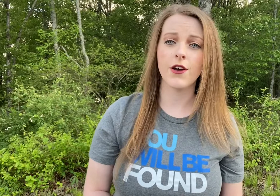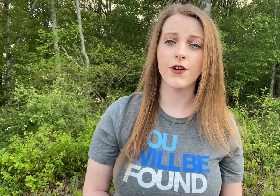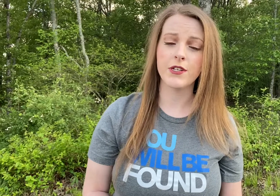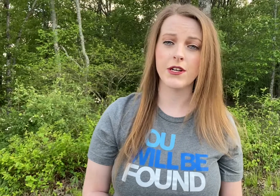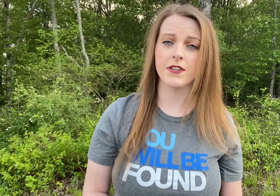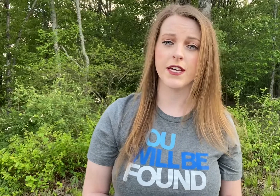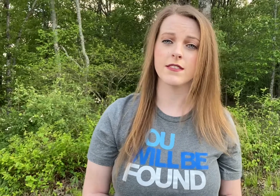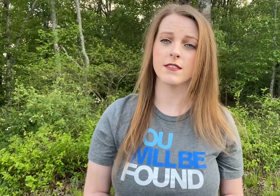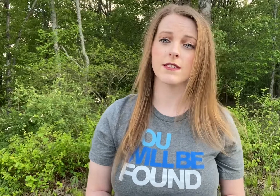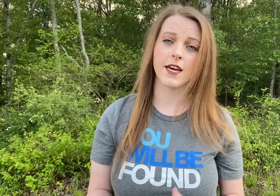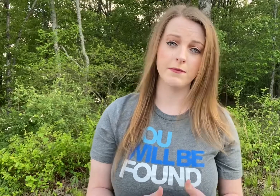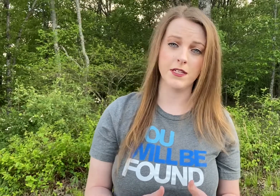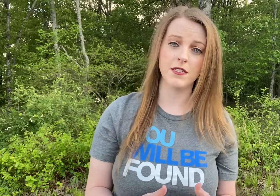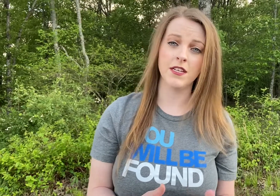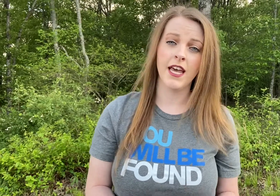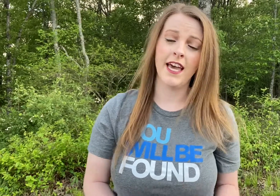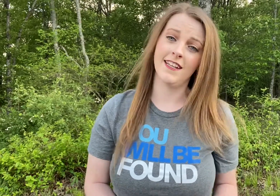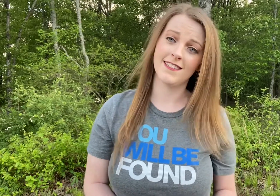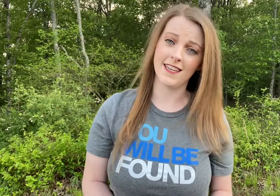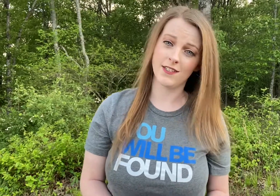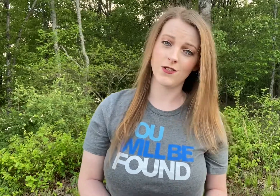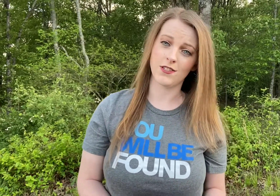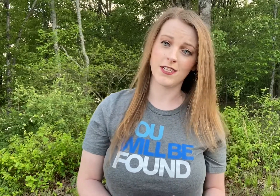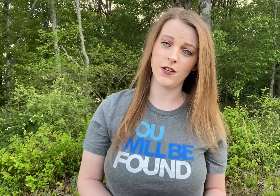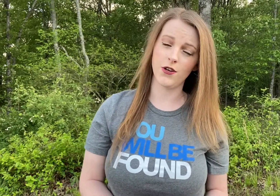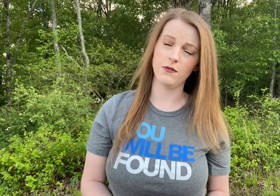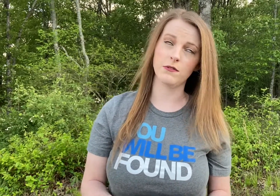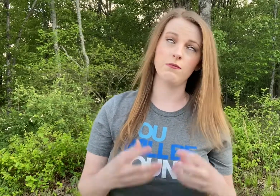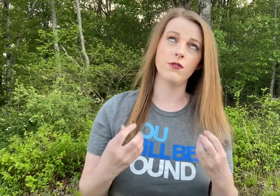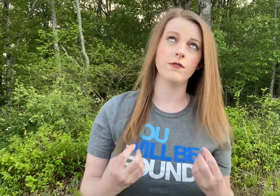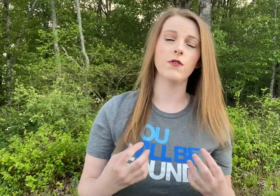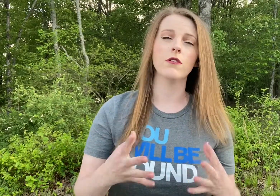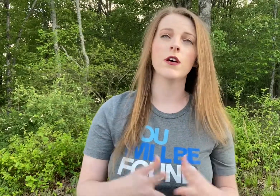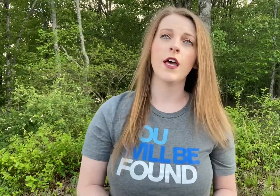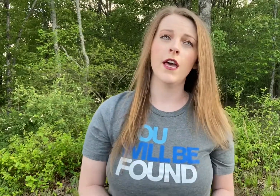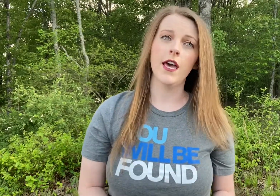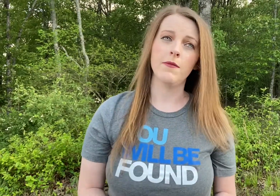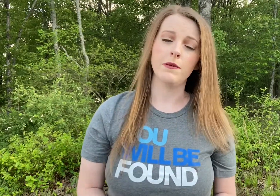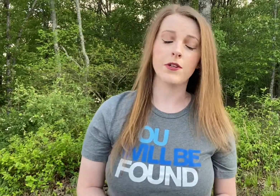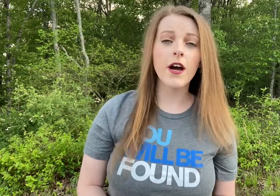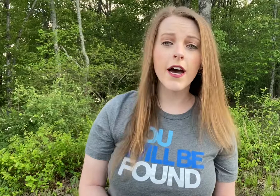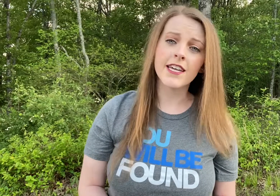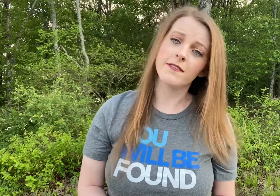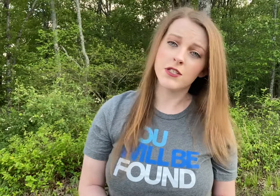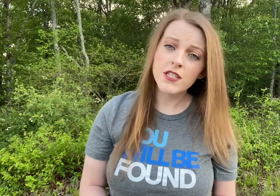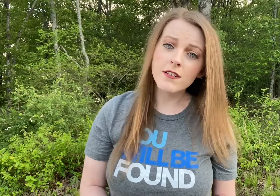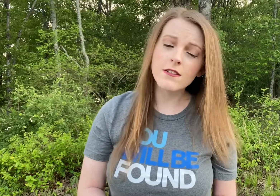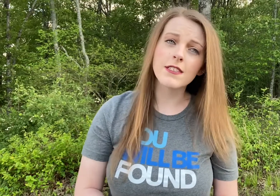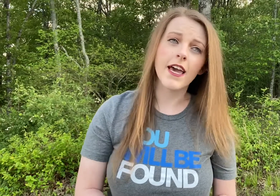Dear Evan Hansen Skyped in and sang the song together. It was beautiful. It made me cry, gave me chills,